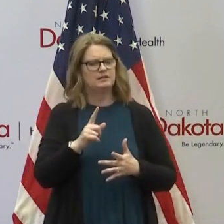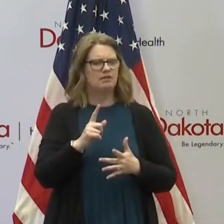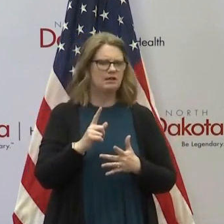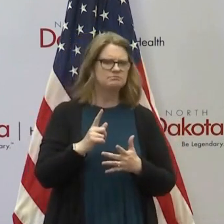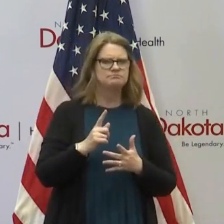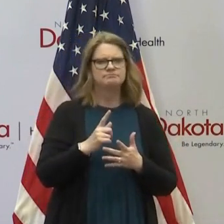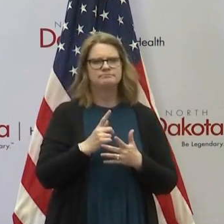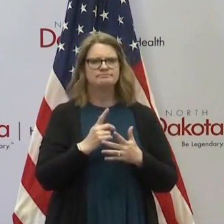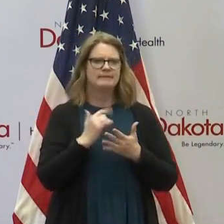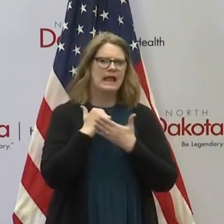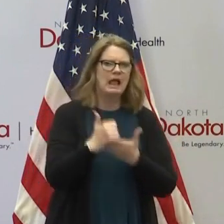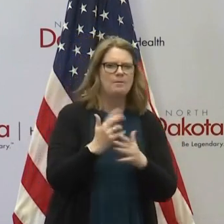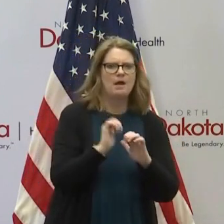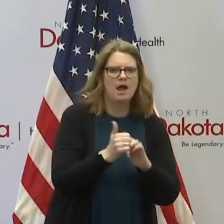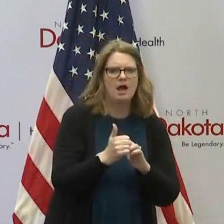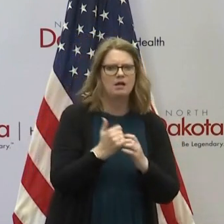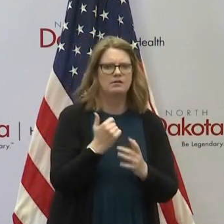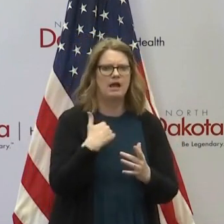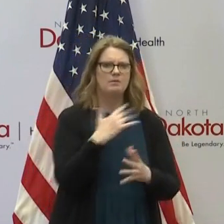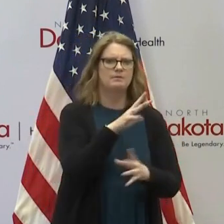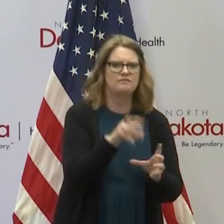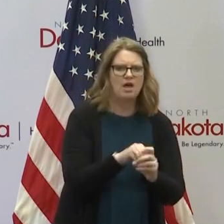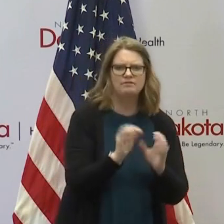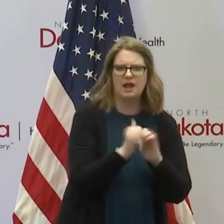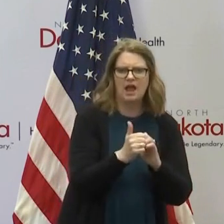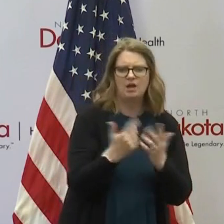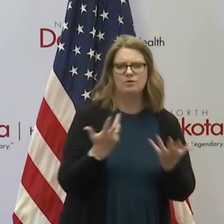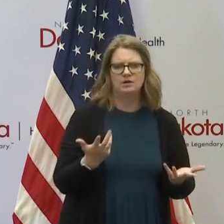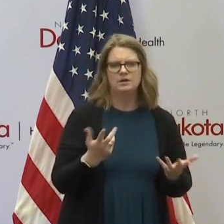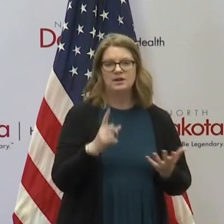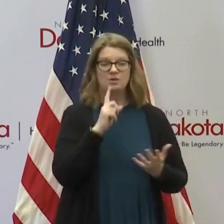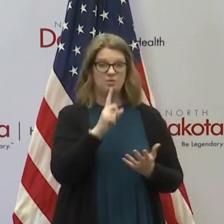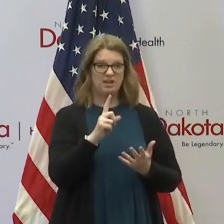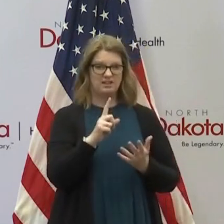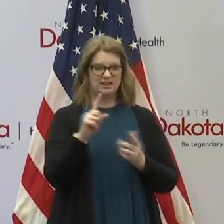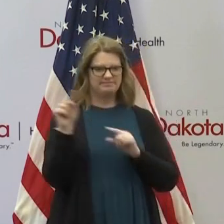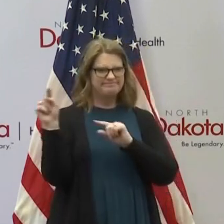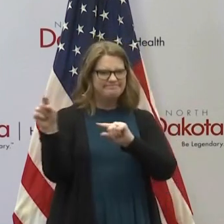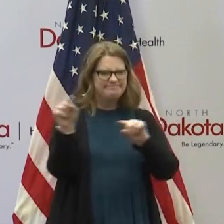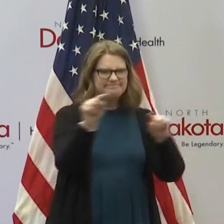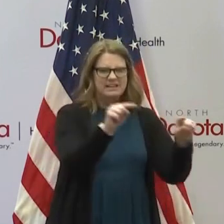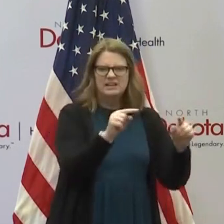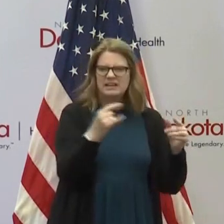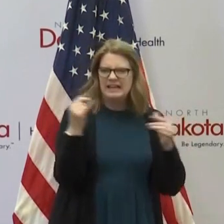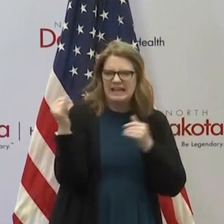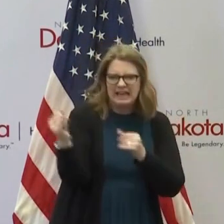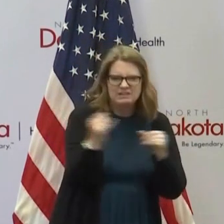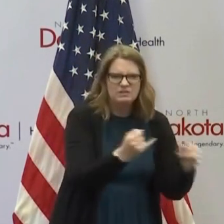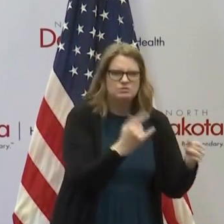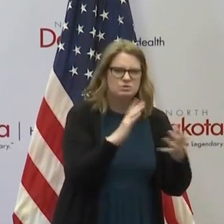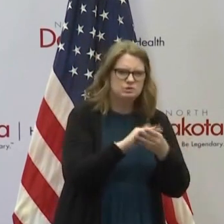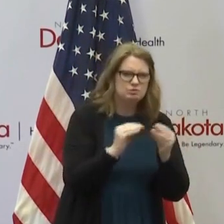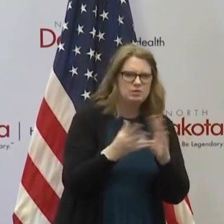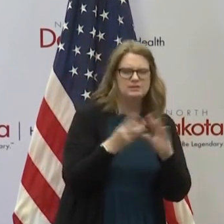different. It's been really incredible to hear all the individual stories of families and neighbors and